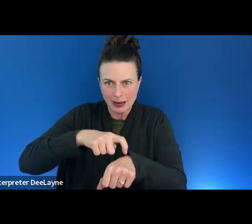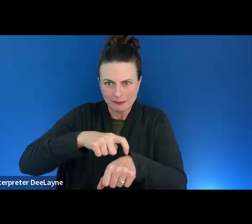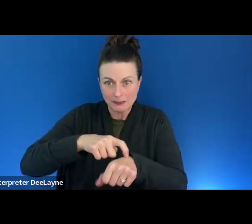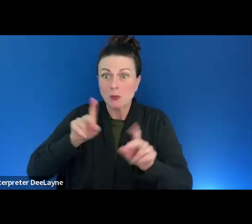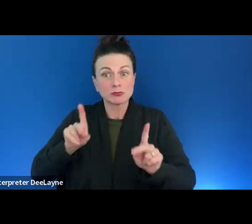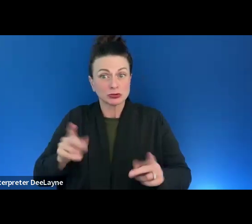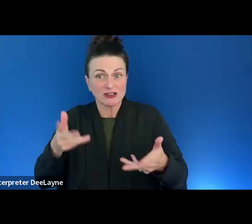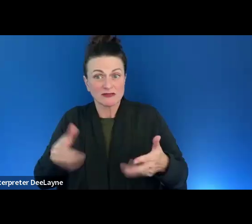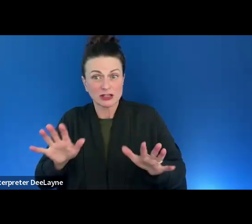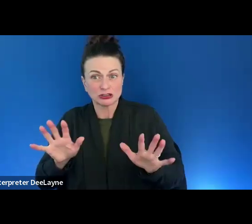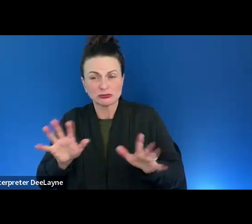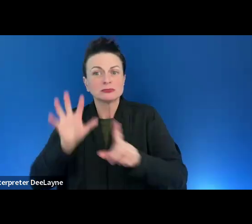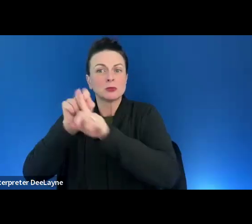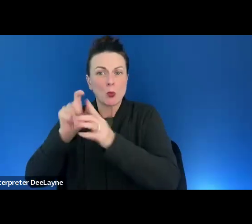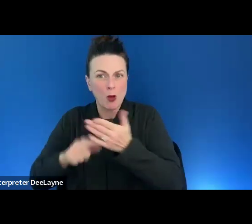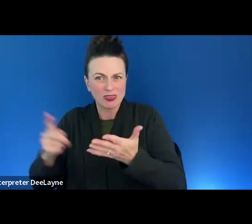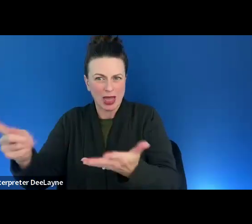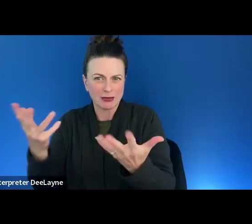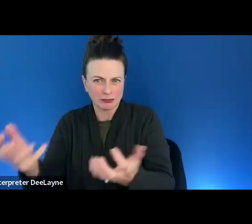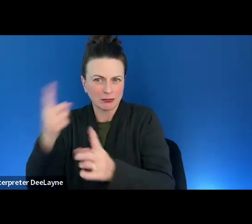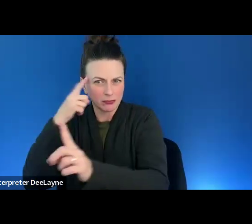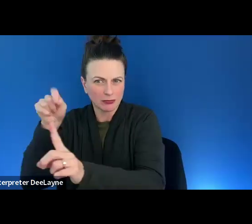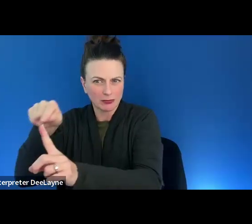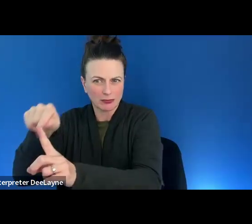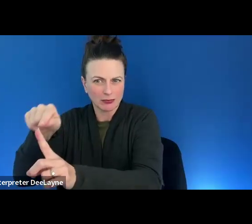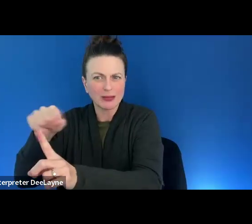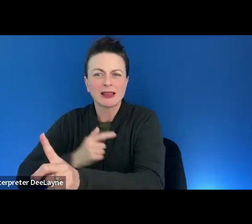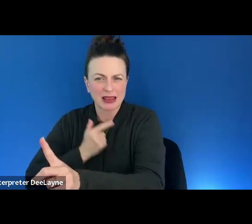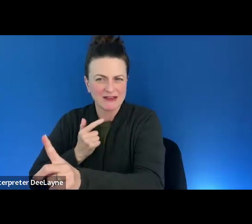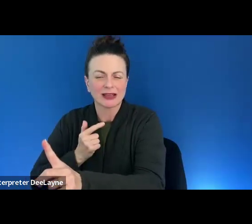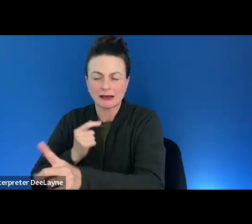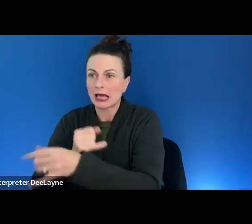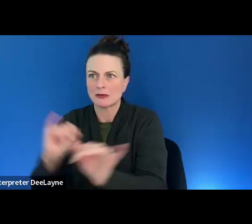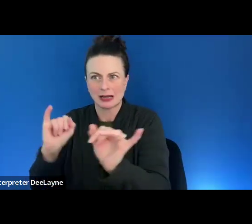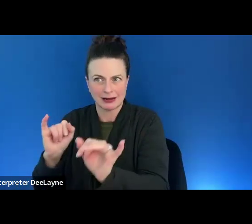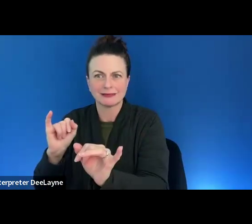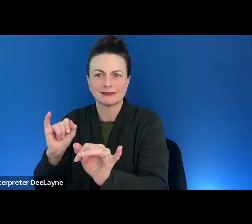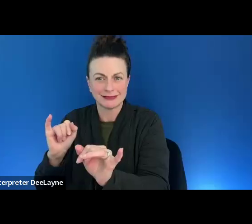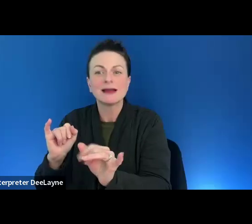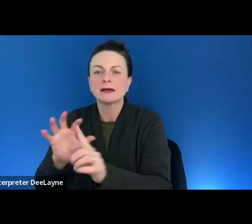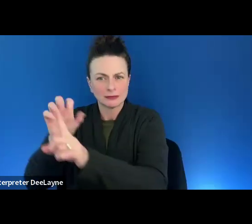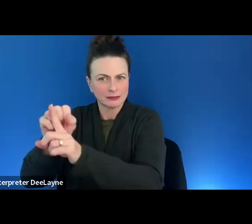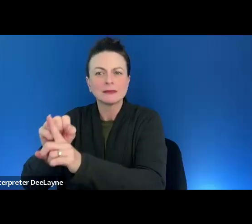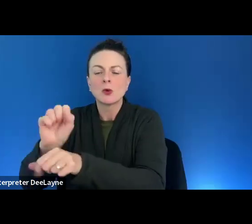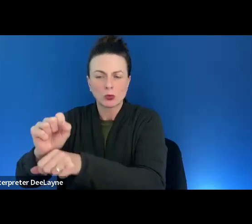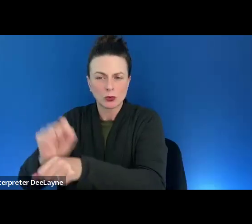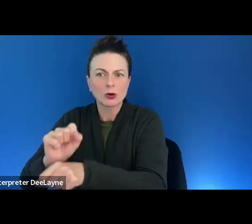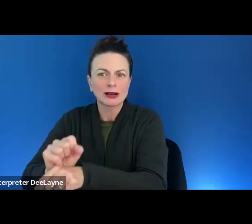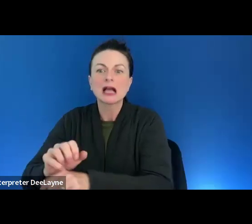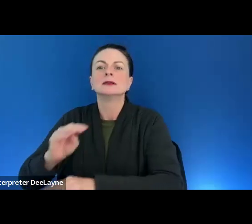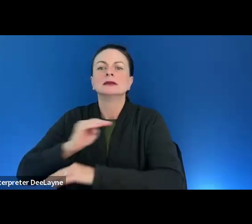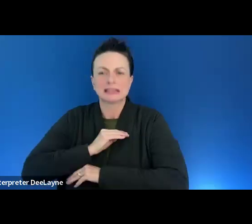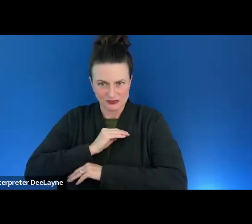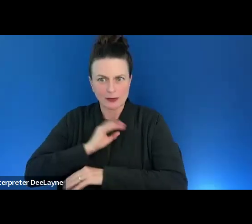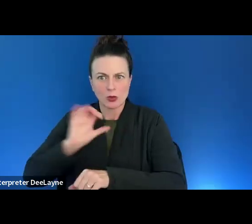able to achieve um, living their life independently and achieving gainful employment and are